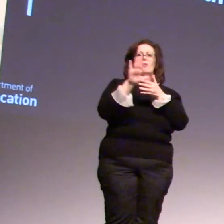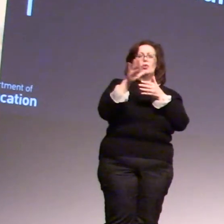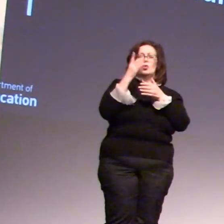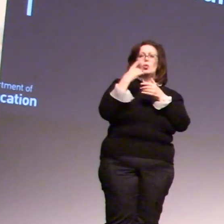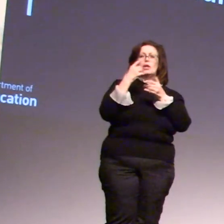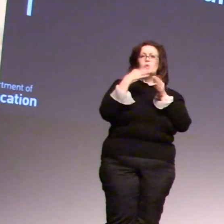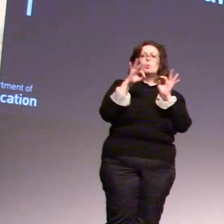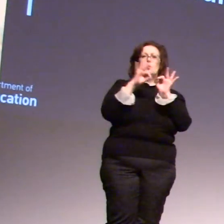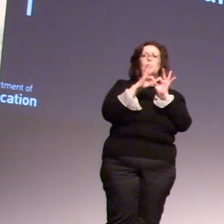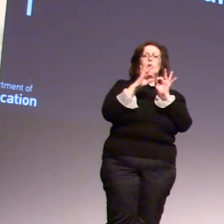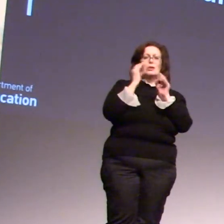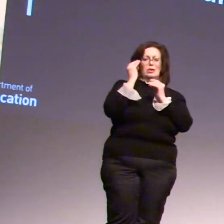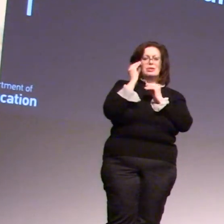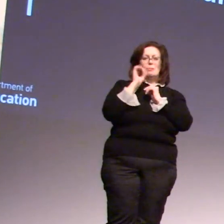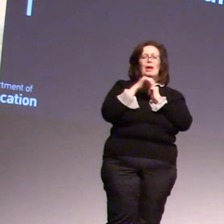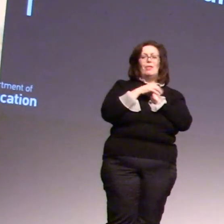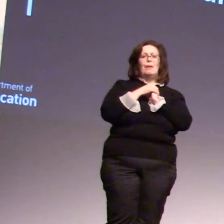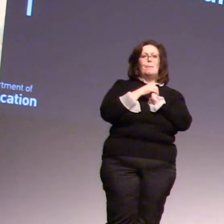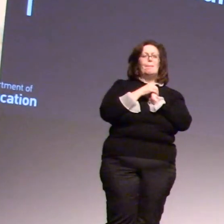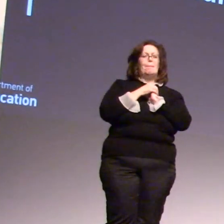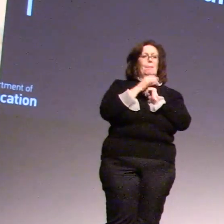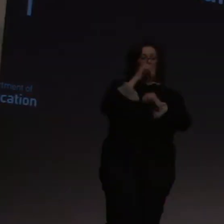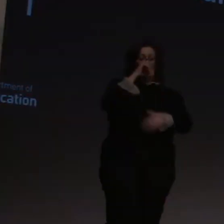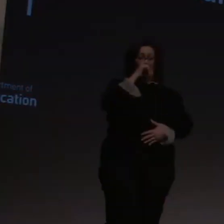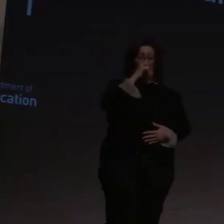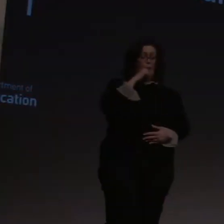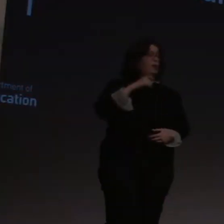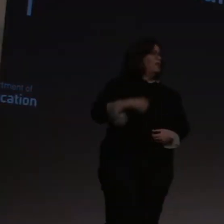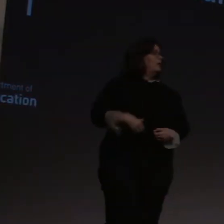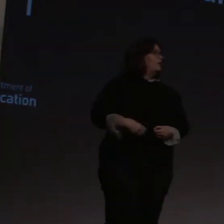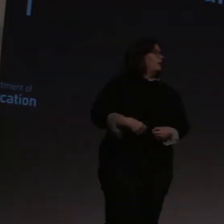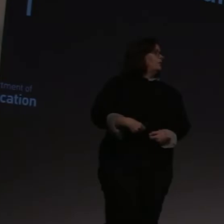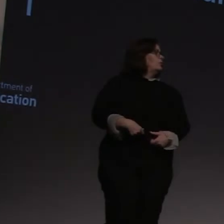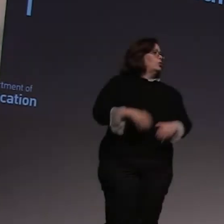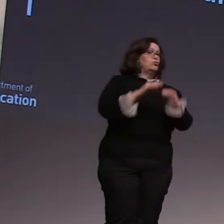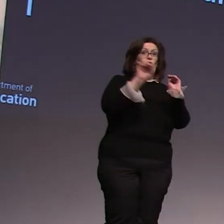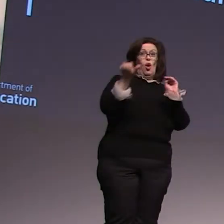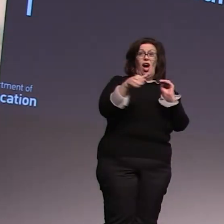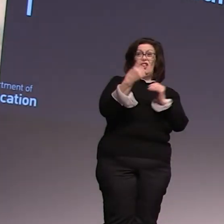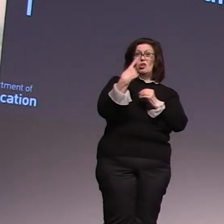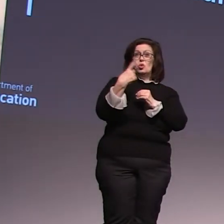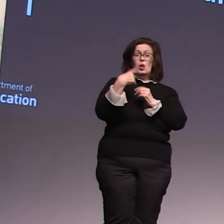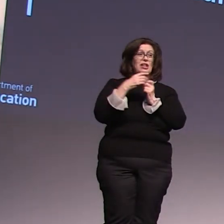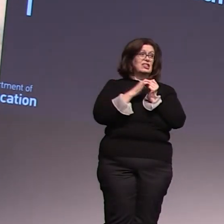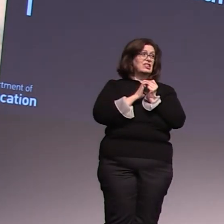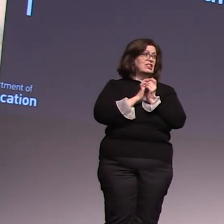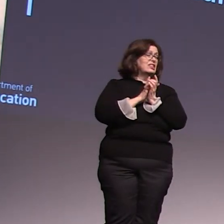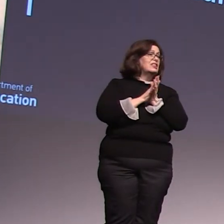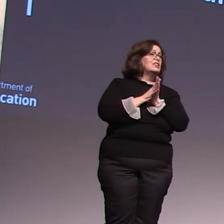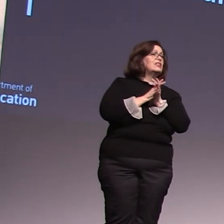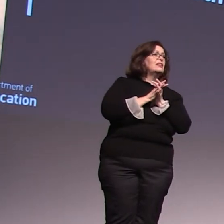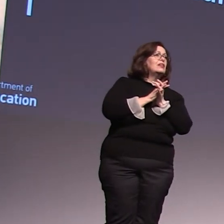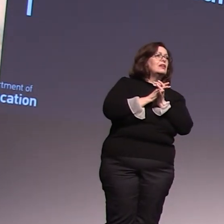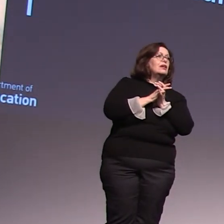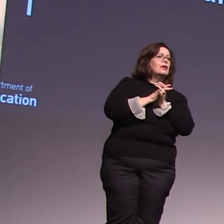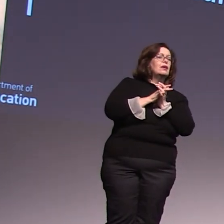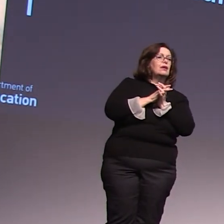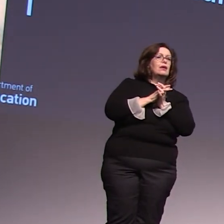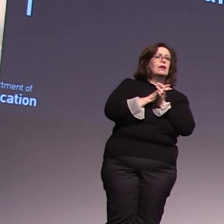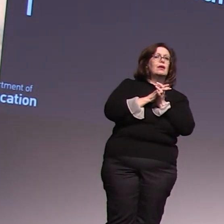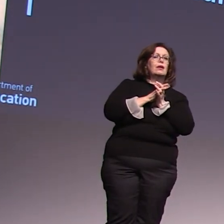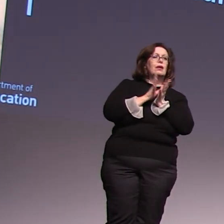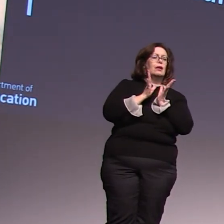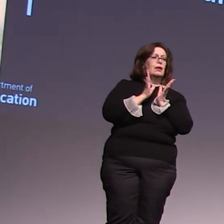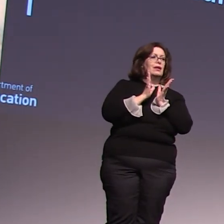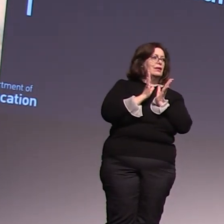some of those challenges. So I appreciate that. So no other questions, although I am in red, so I'm easy to find. I'm also about 100 feet tall,